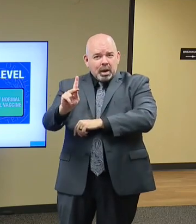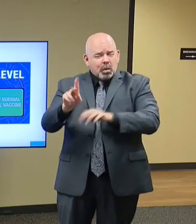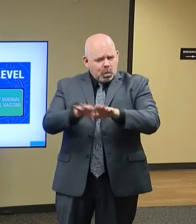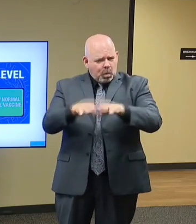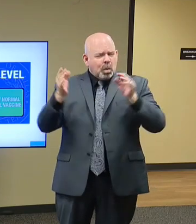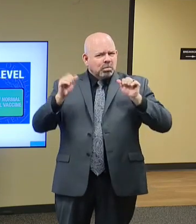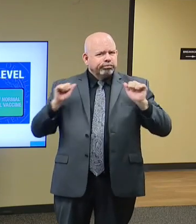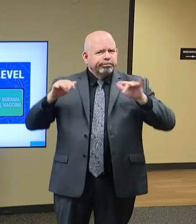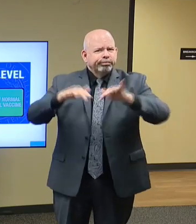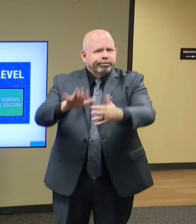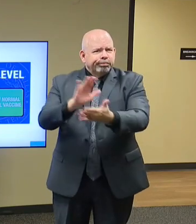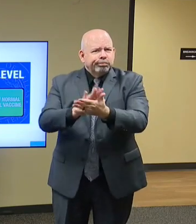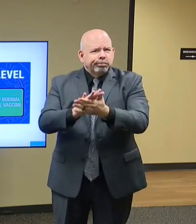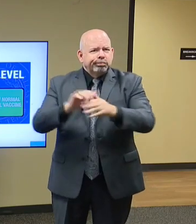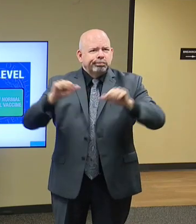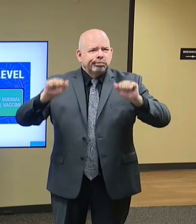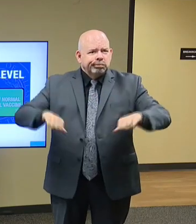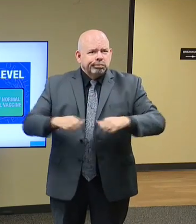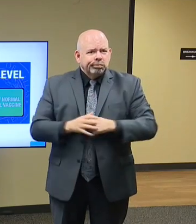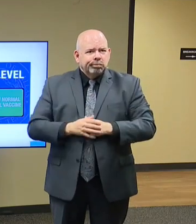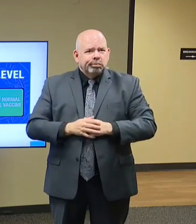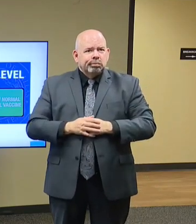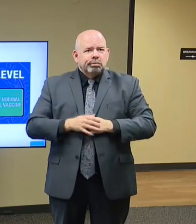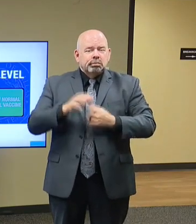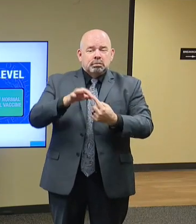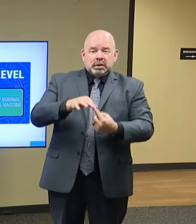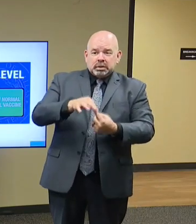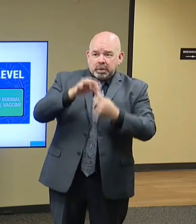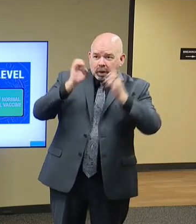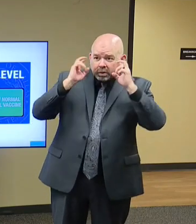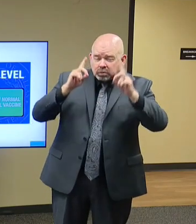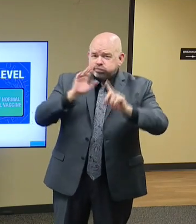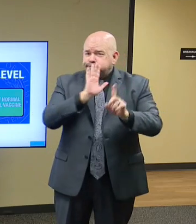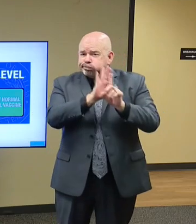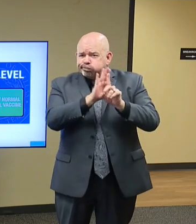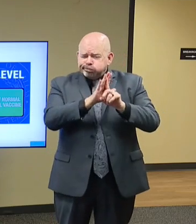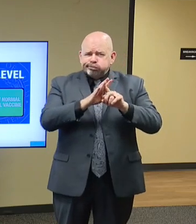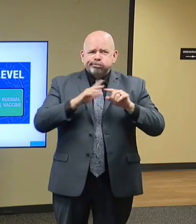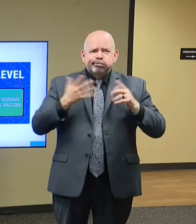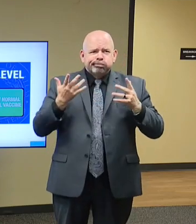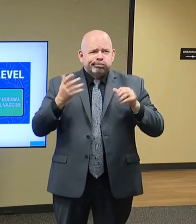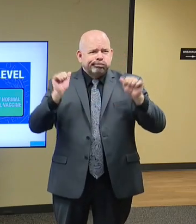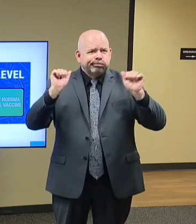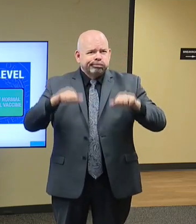Our special education students and any other students at risk,